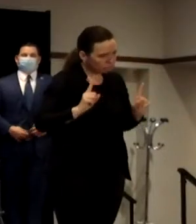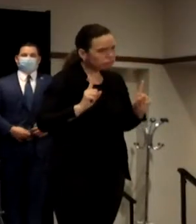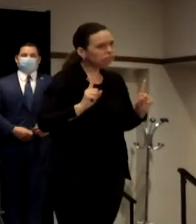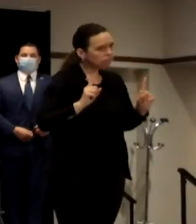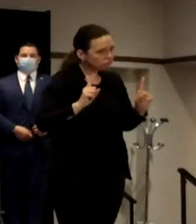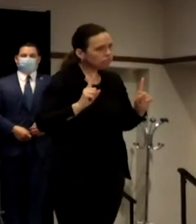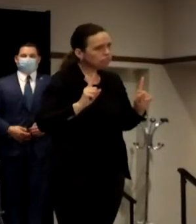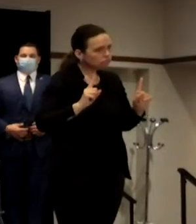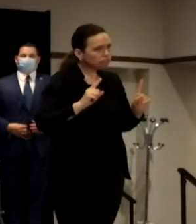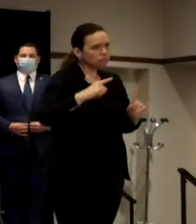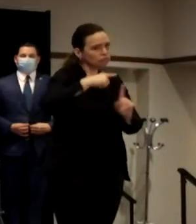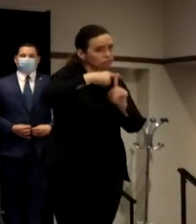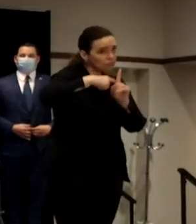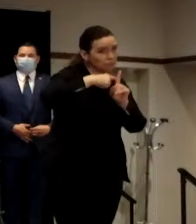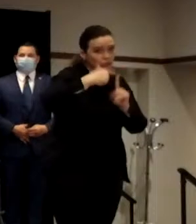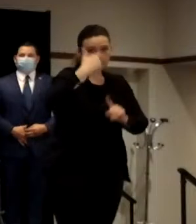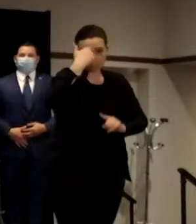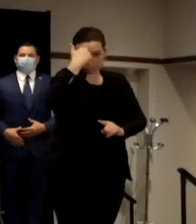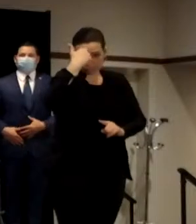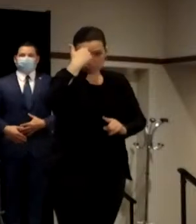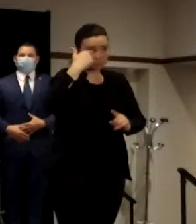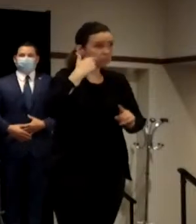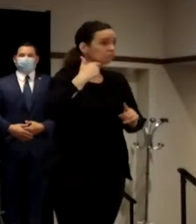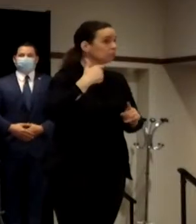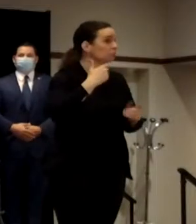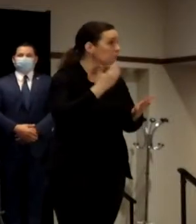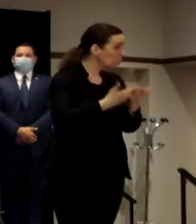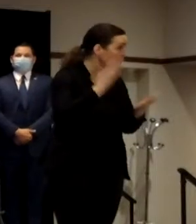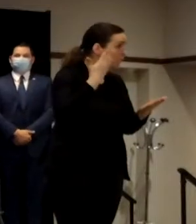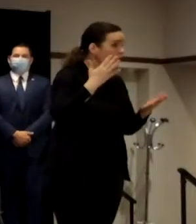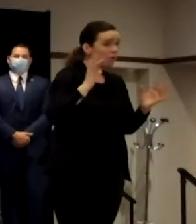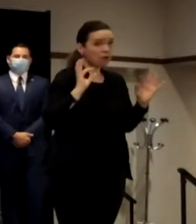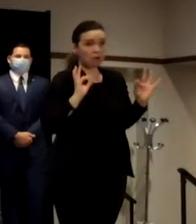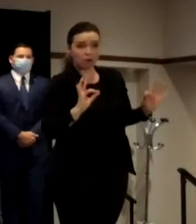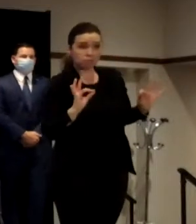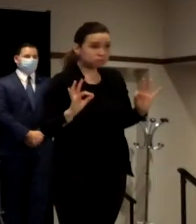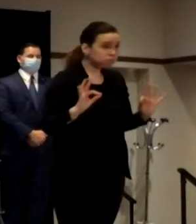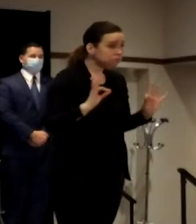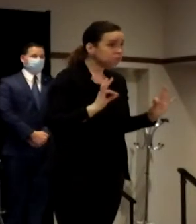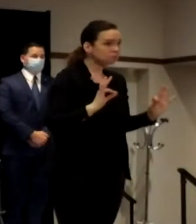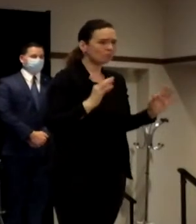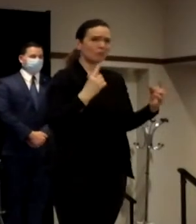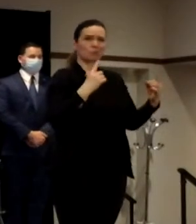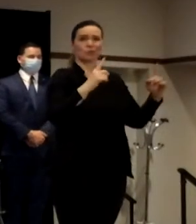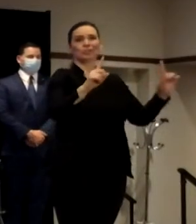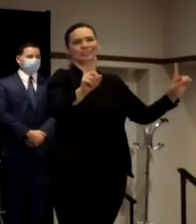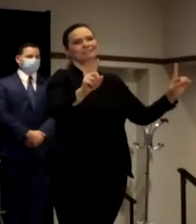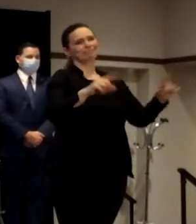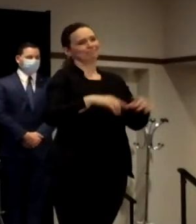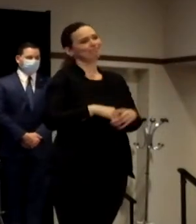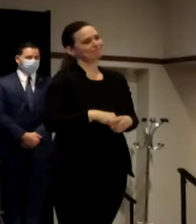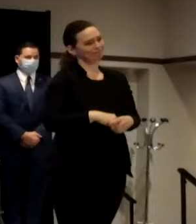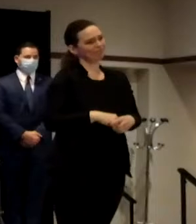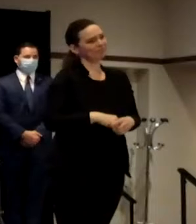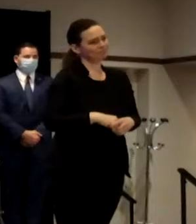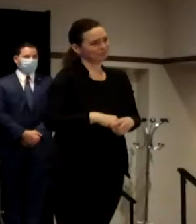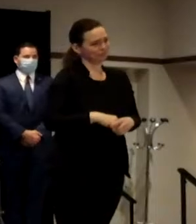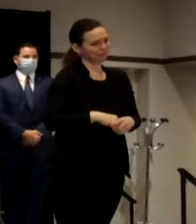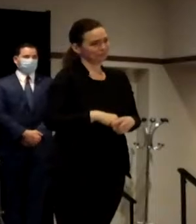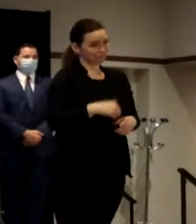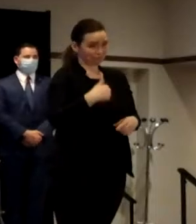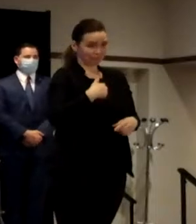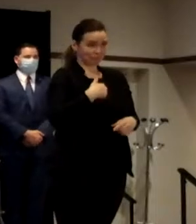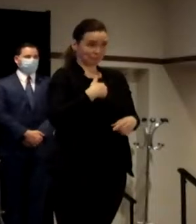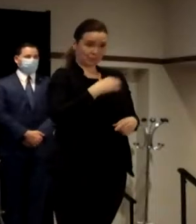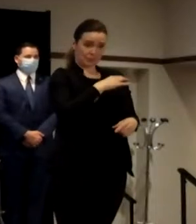when they were online. We literally have that data in our own community. So that was the very comforting for me to see as a commissioner, that I feel